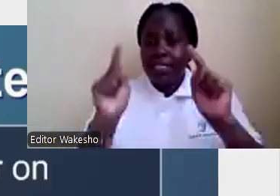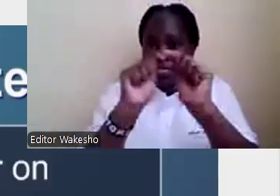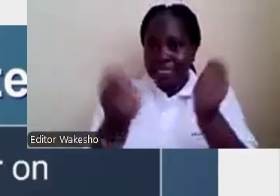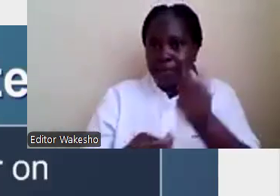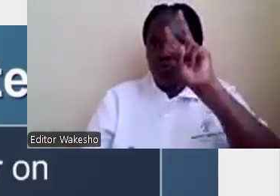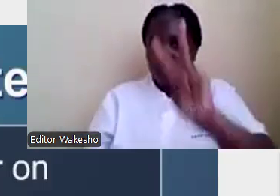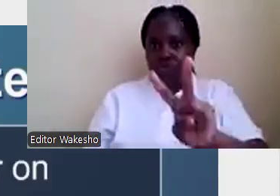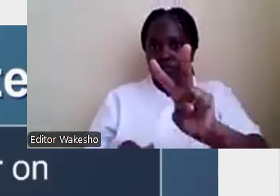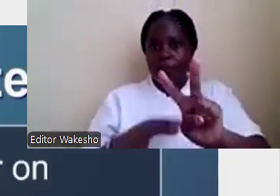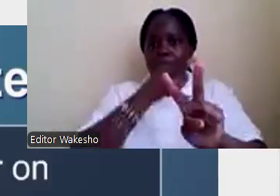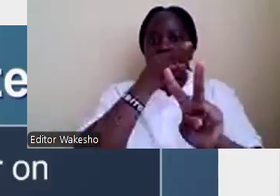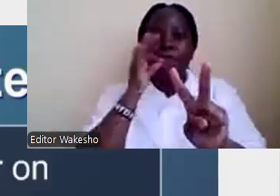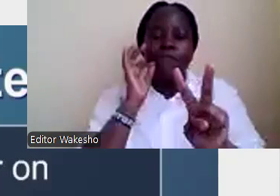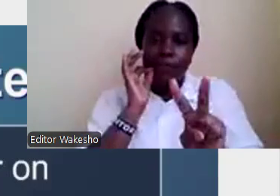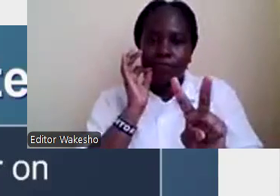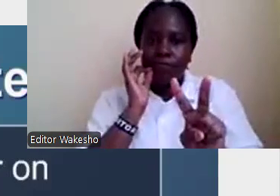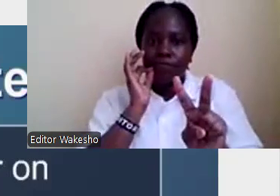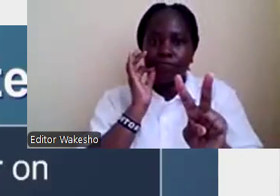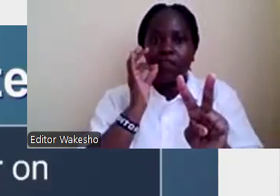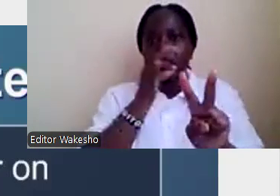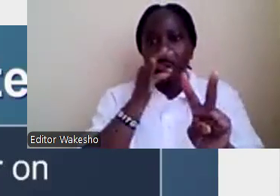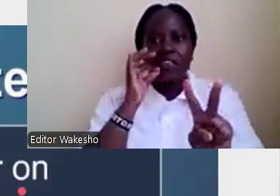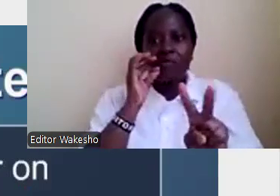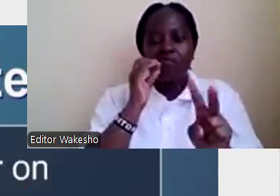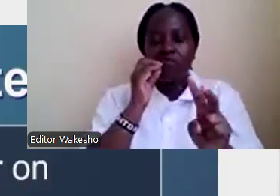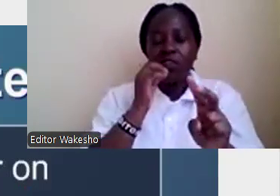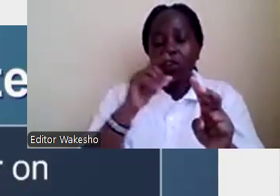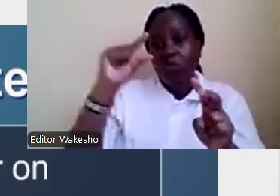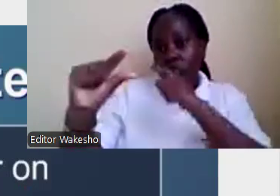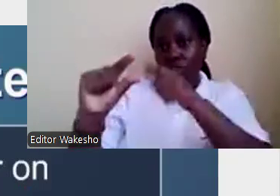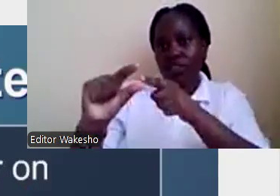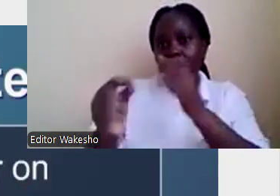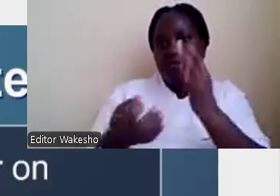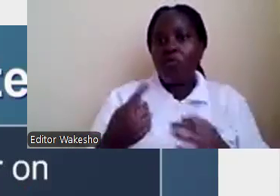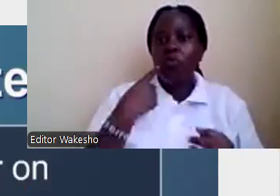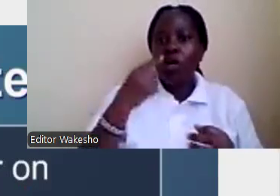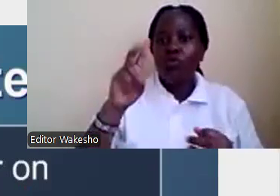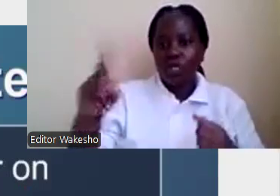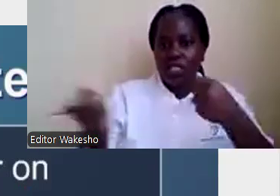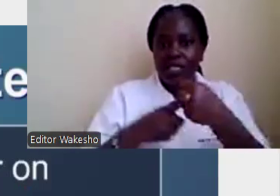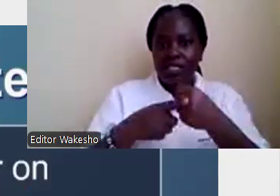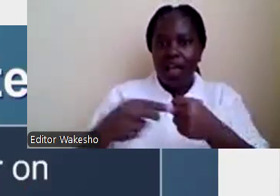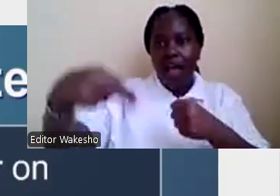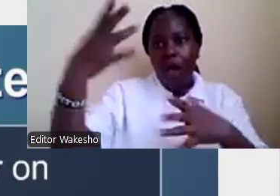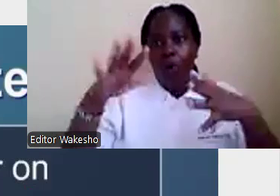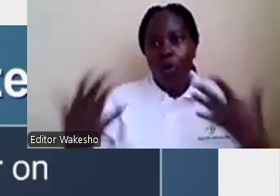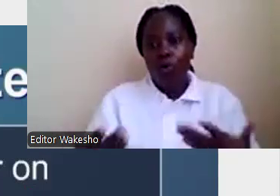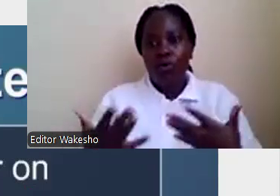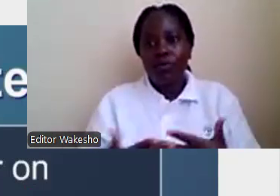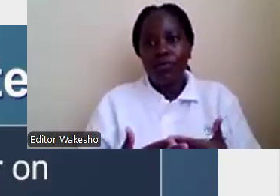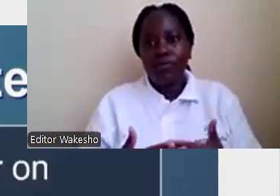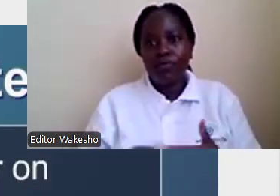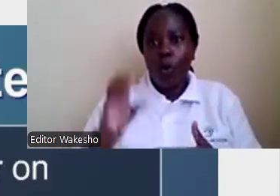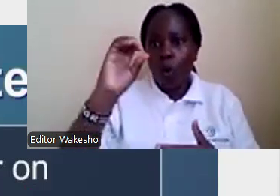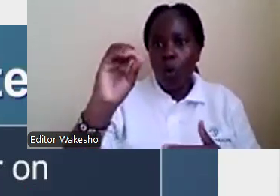fasting glucose, if it's 126 milligrams per deciliter or higher on 2 separate occasions, and with an OGTT test, which is